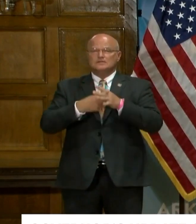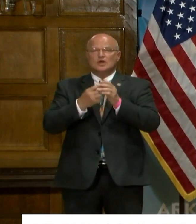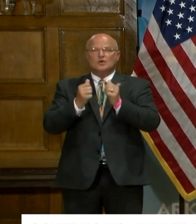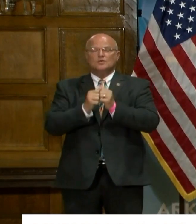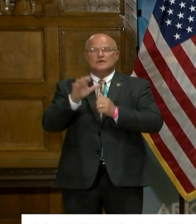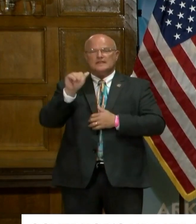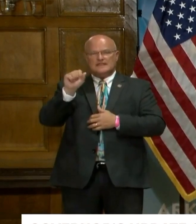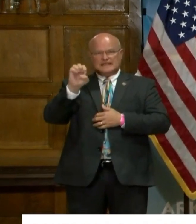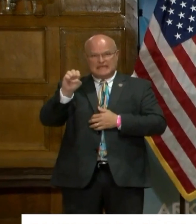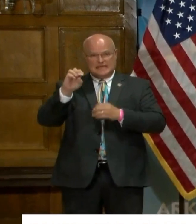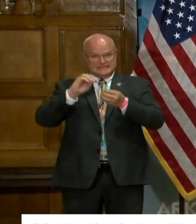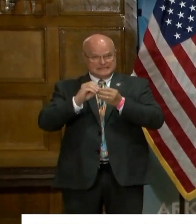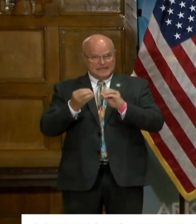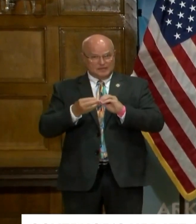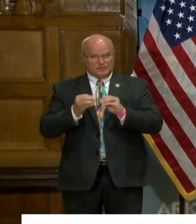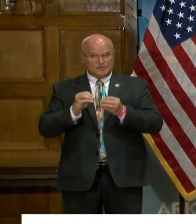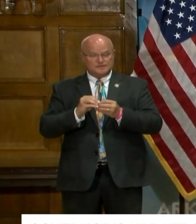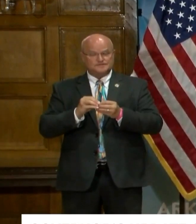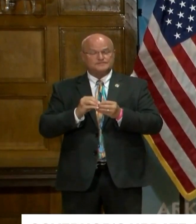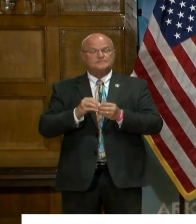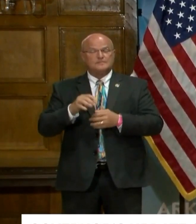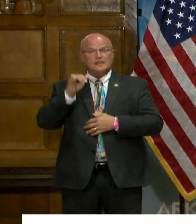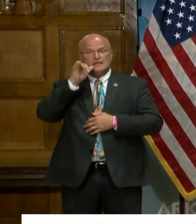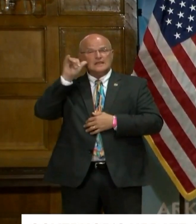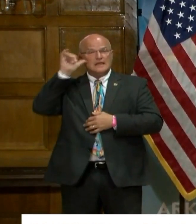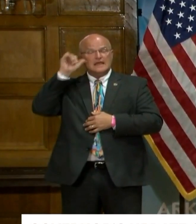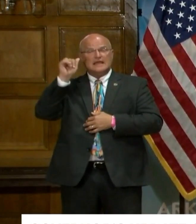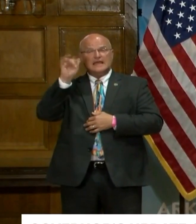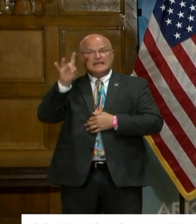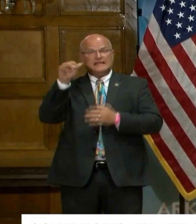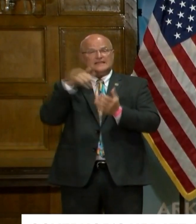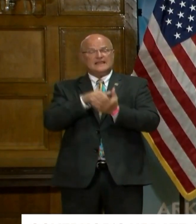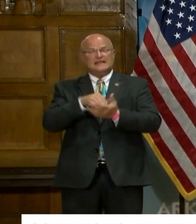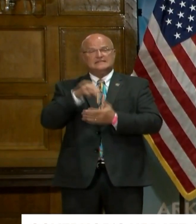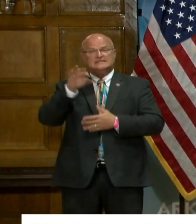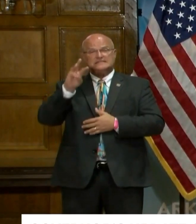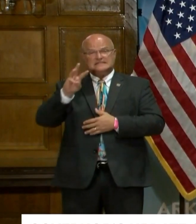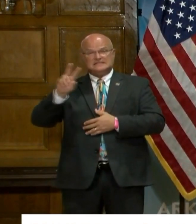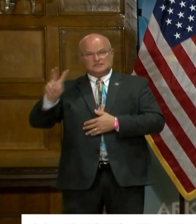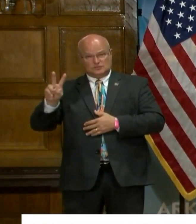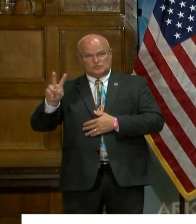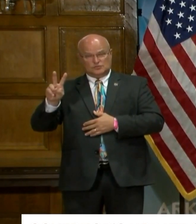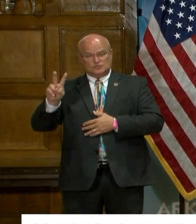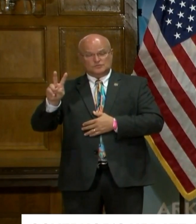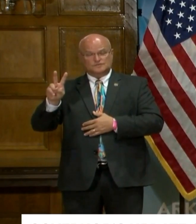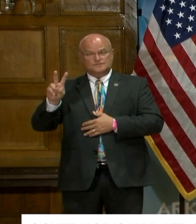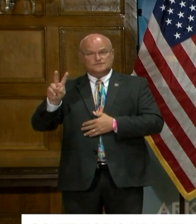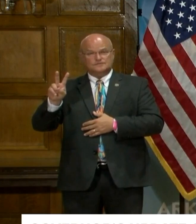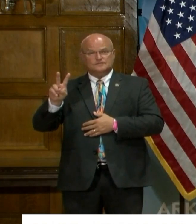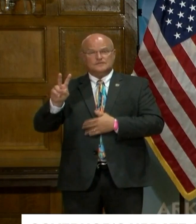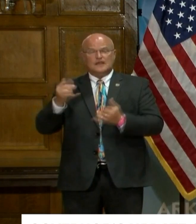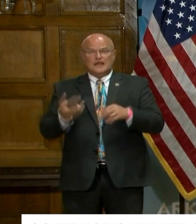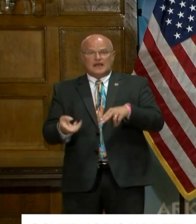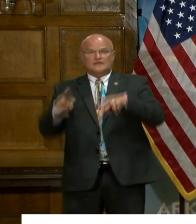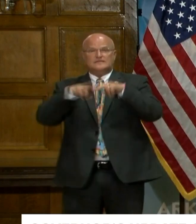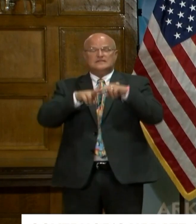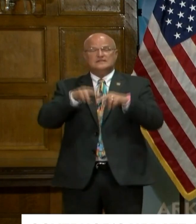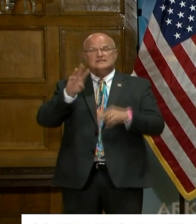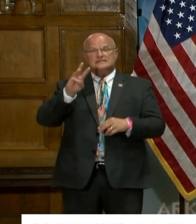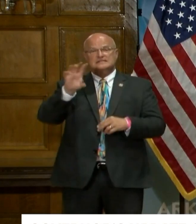the case numbers. Yesterday we had 18,062 cases. We have an